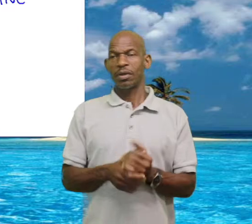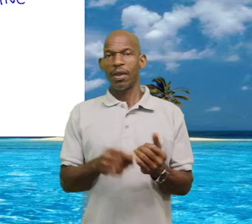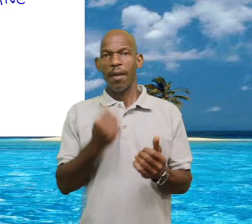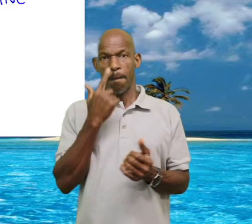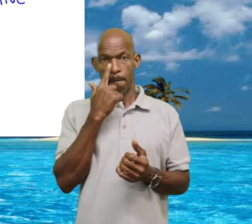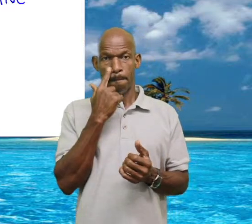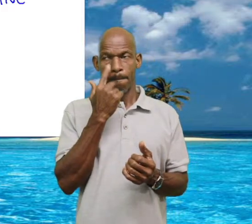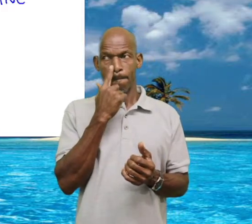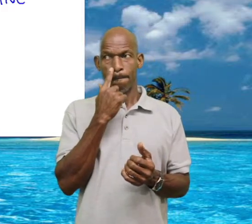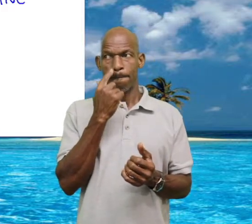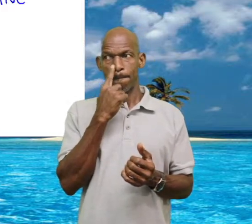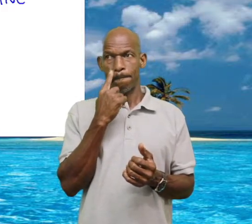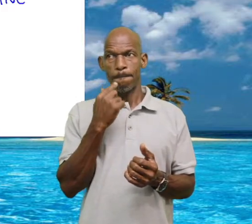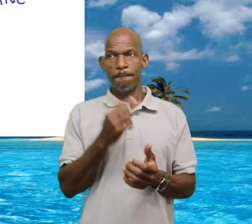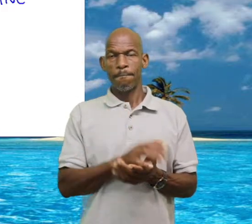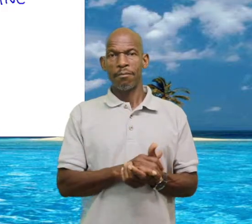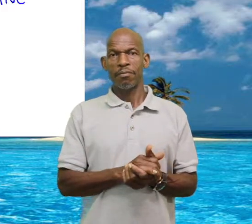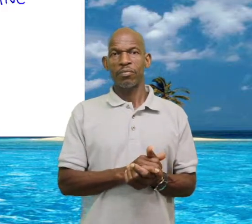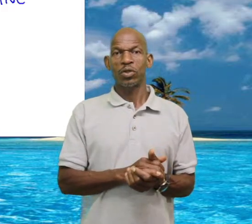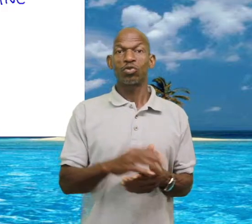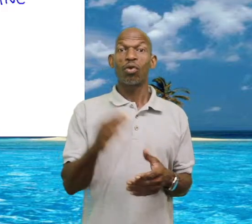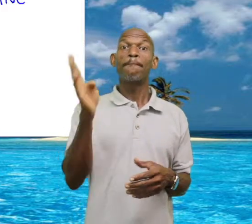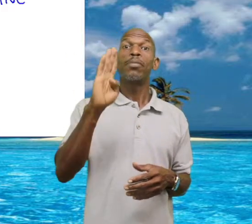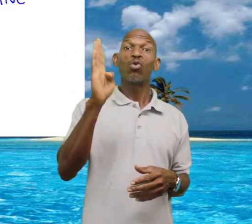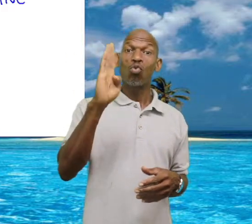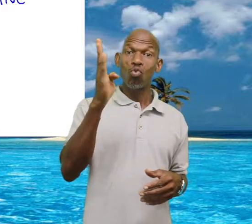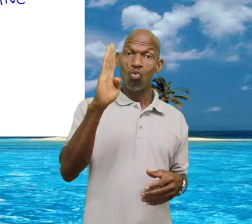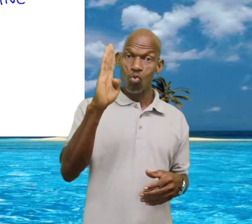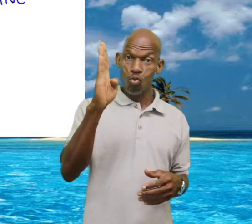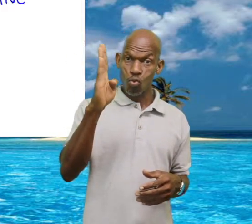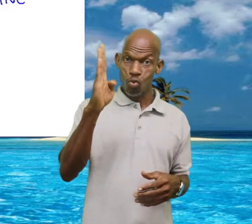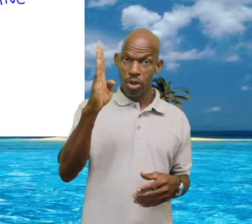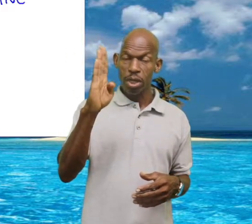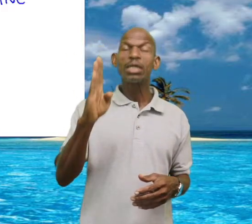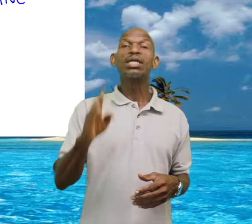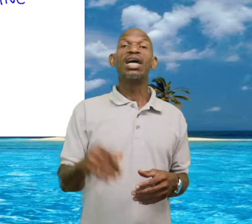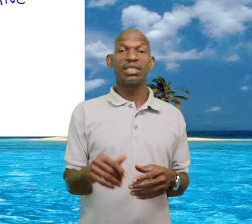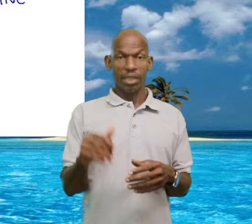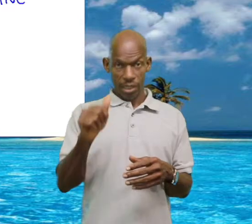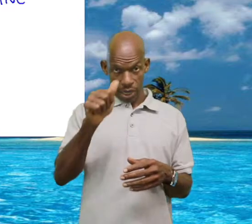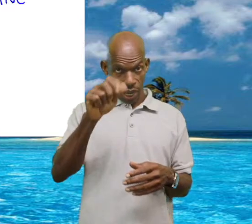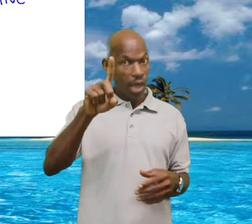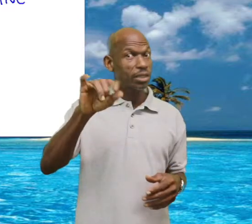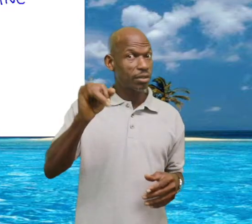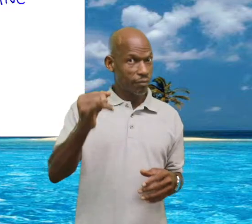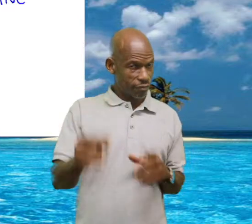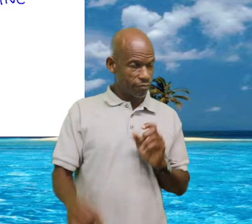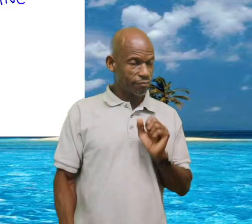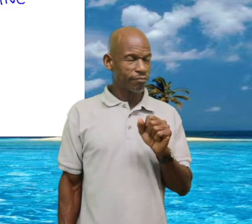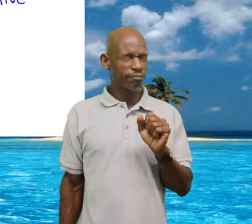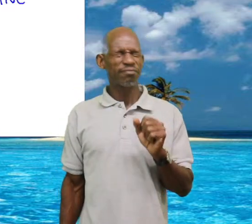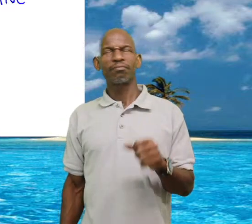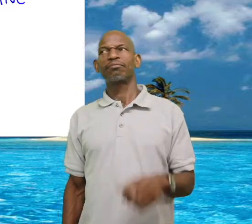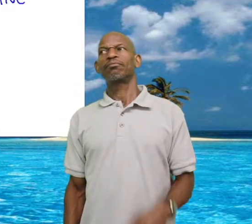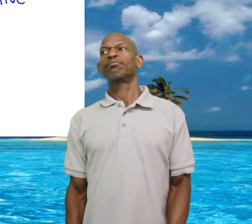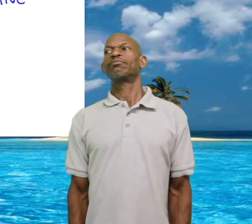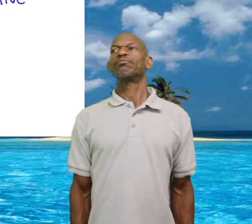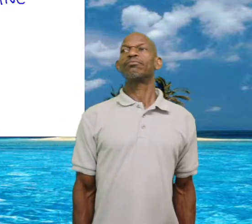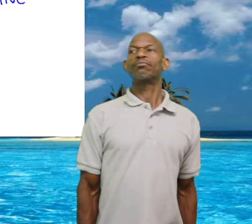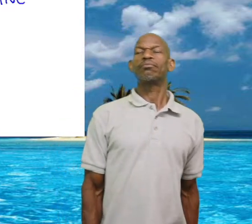Blue is an adjective of color, and I might be looking at something and I will call we can have different blue